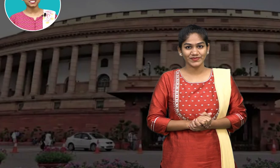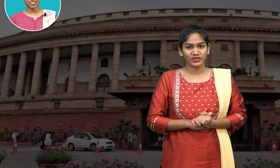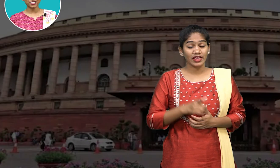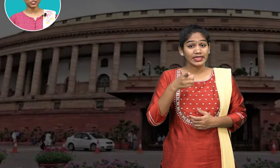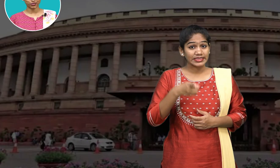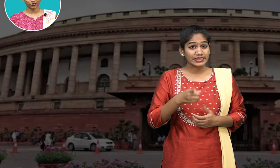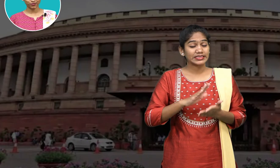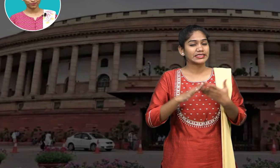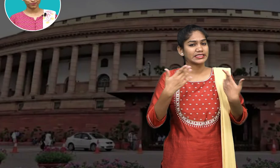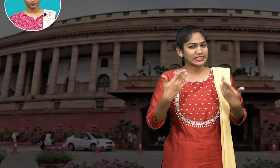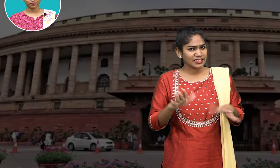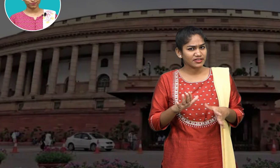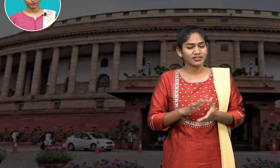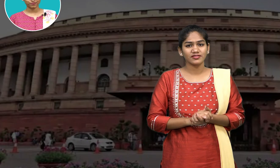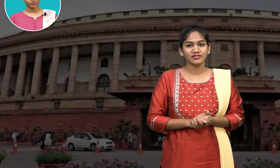It is done through